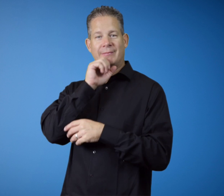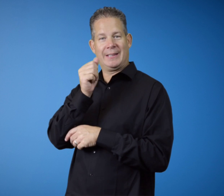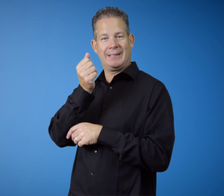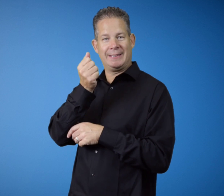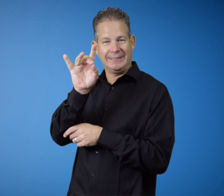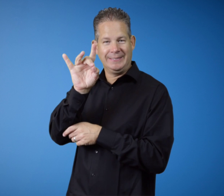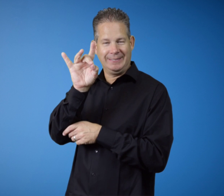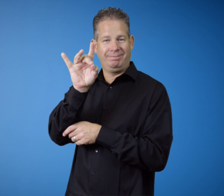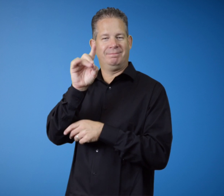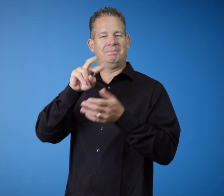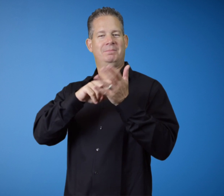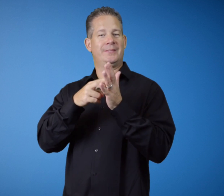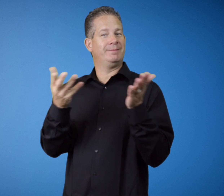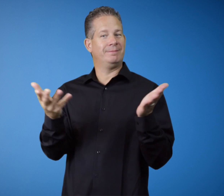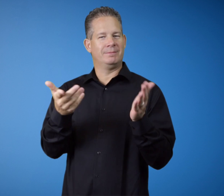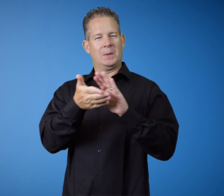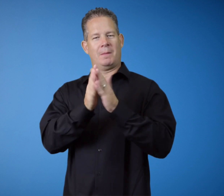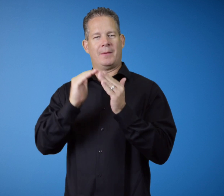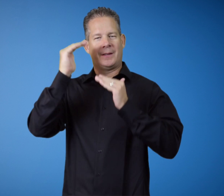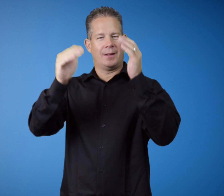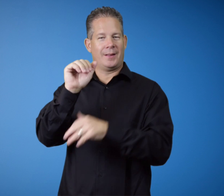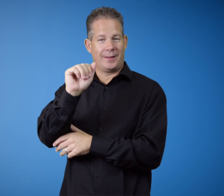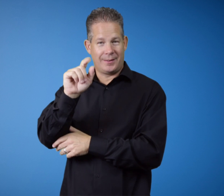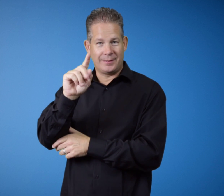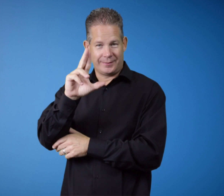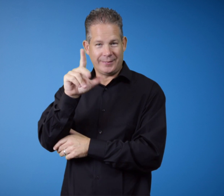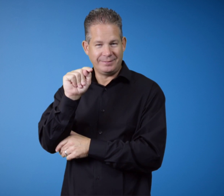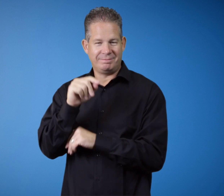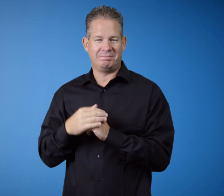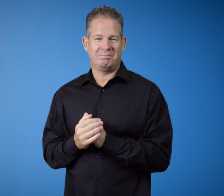When you become 18 years old, it means that you are an adult.